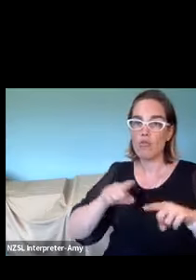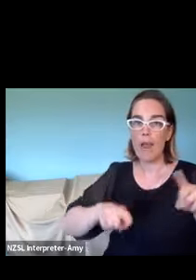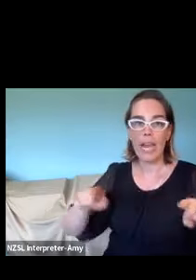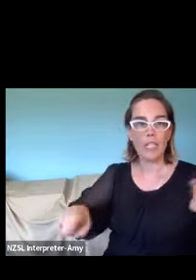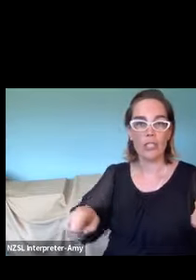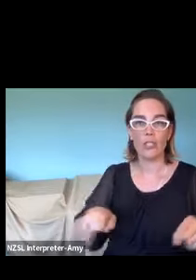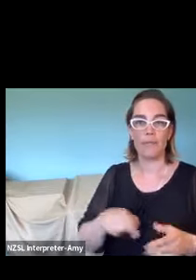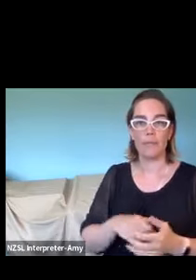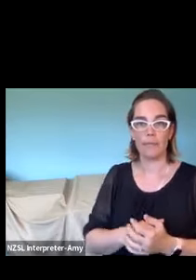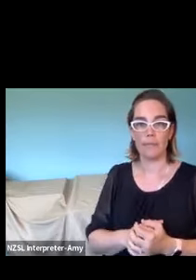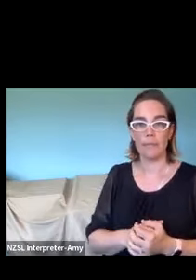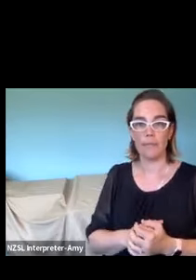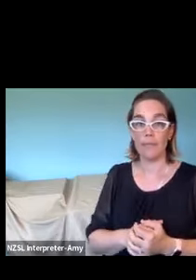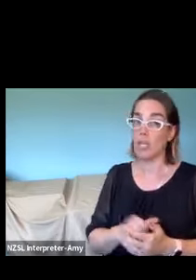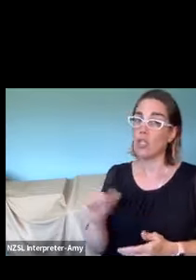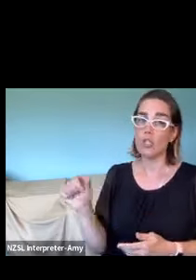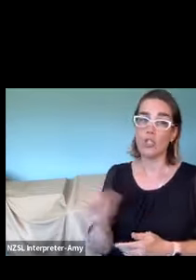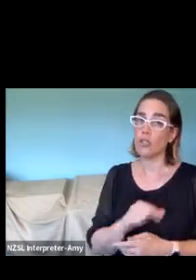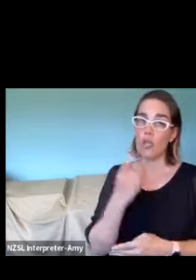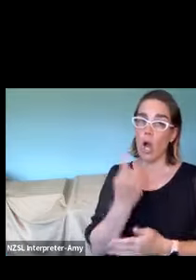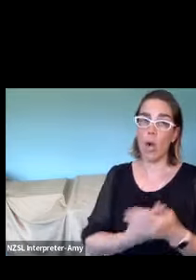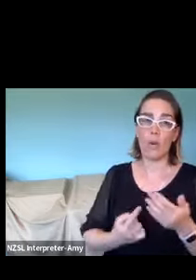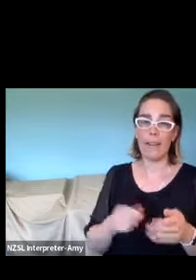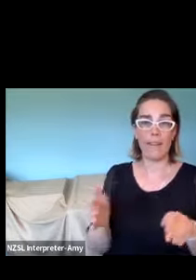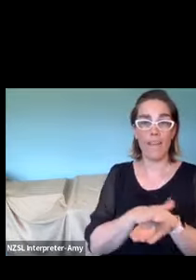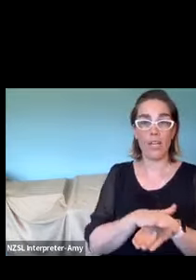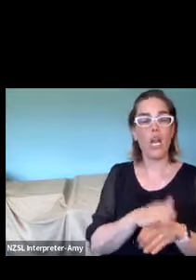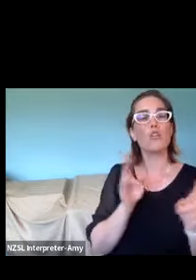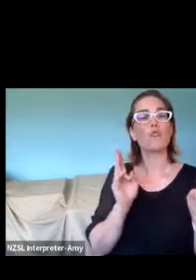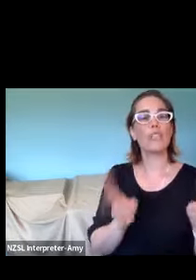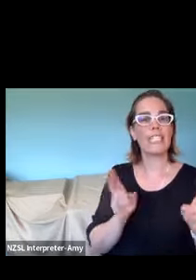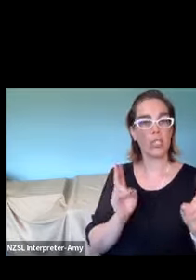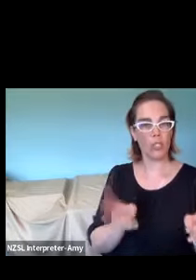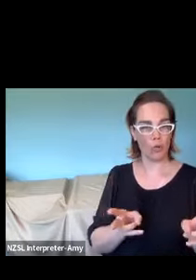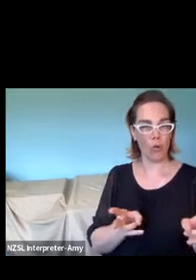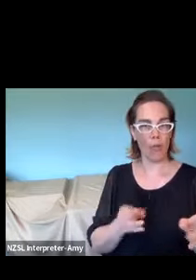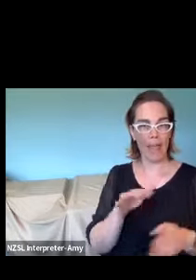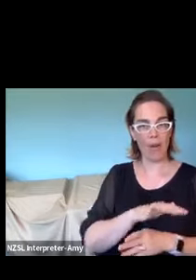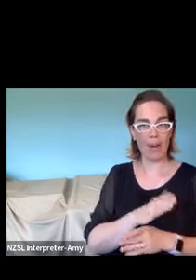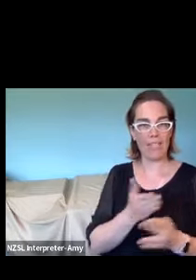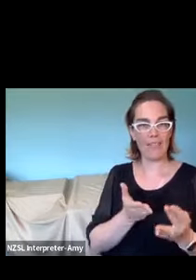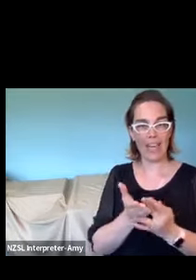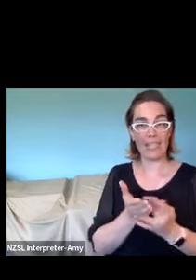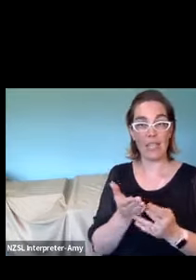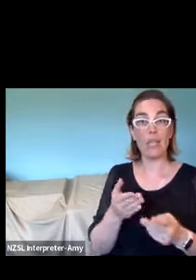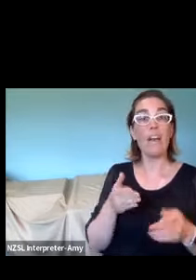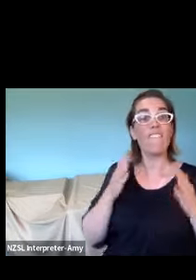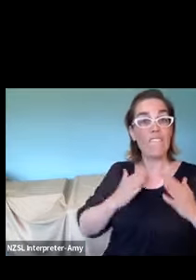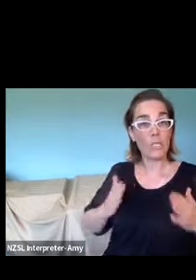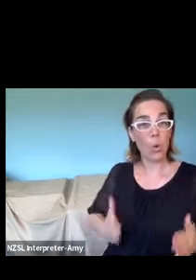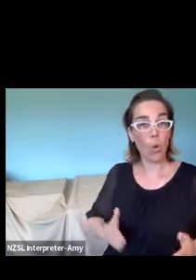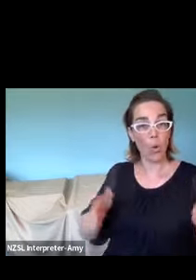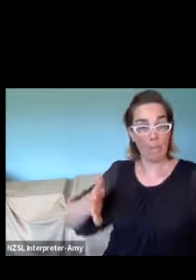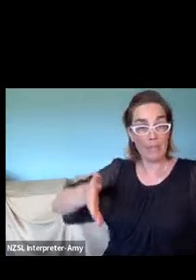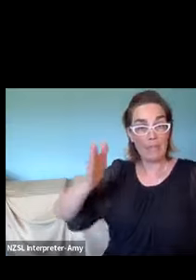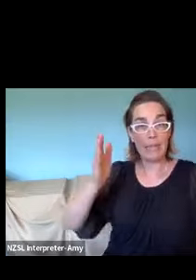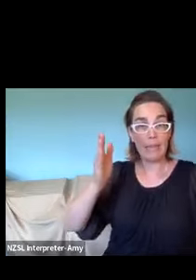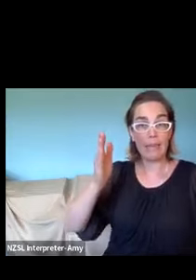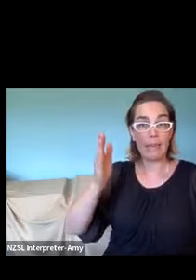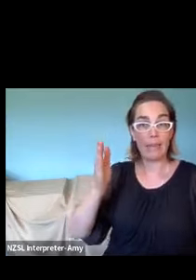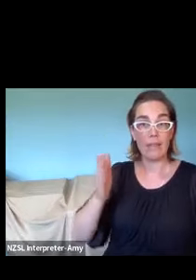legislation should not just cover the traditional areas of access to the physical and built environment as our current